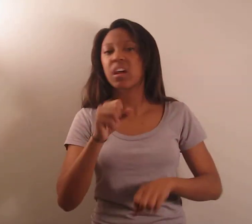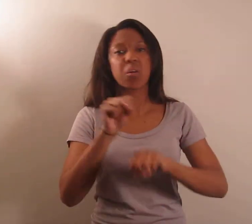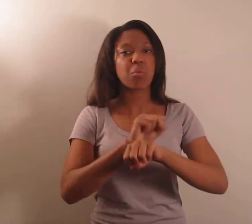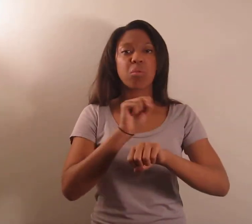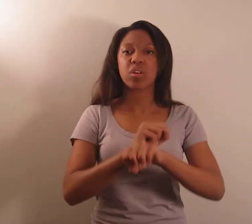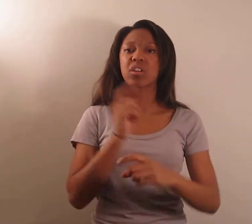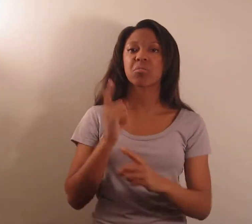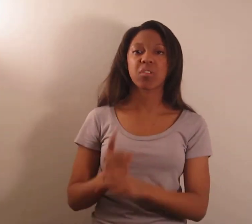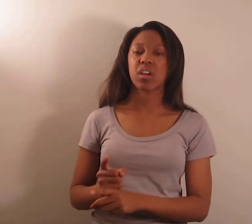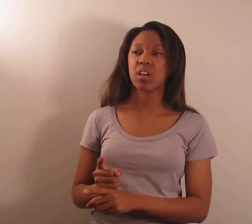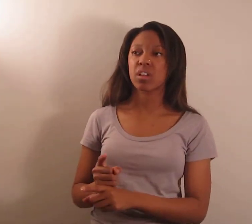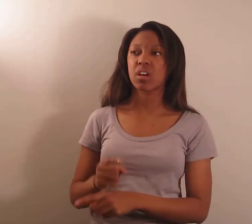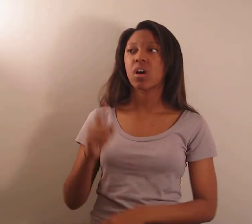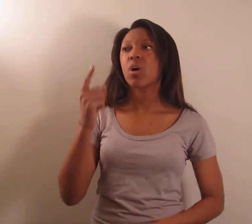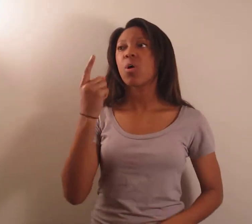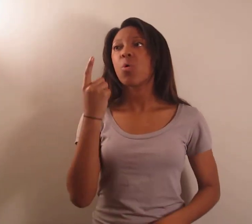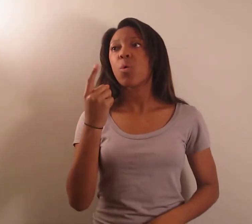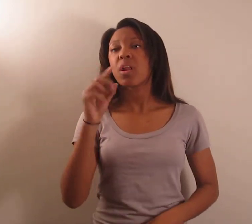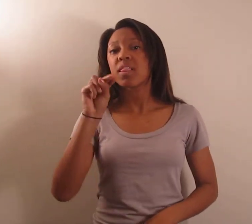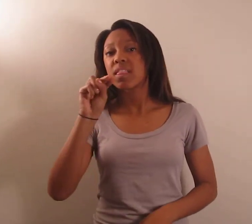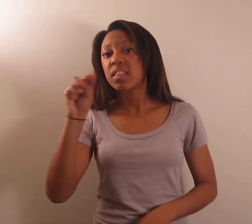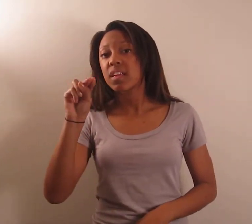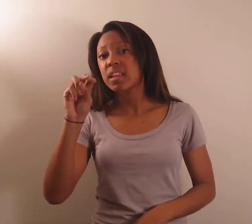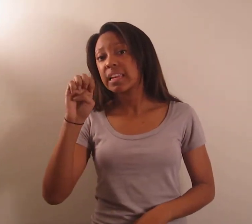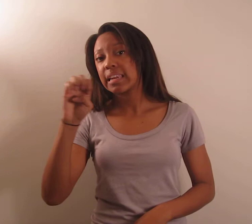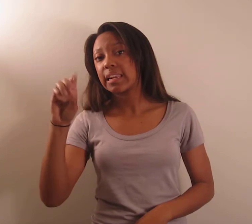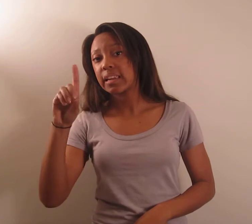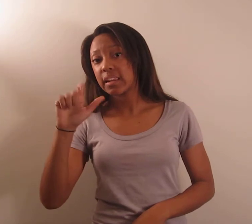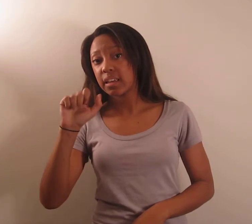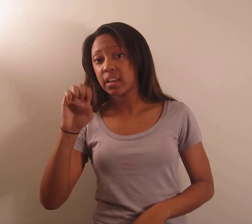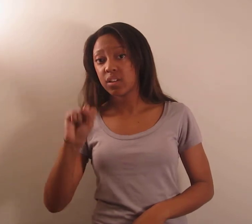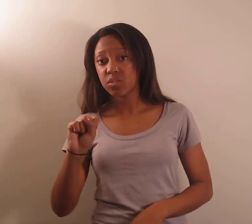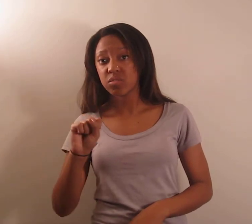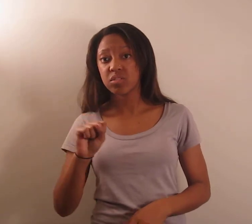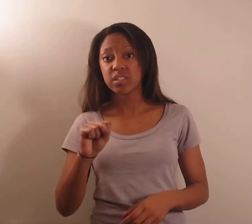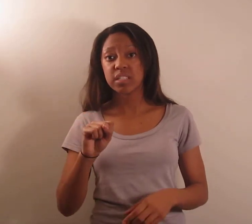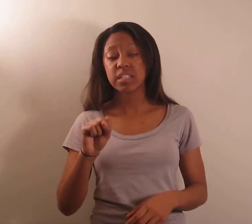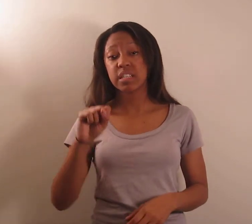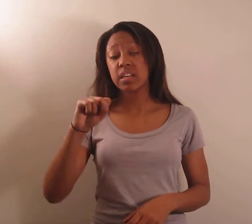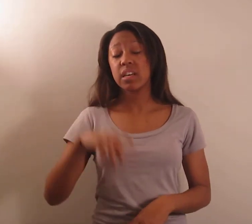One of the needles skips. You get blamed for mistakes.